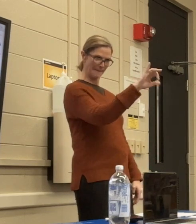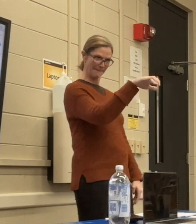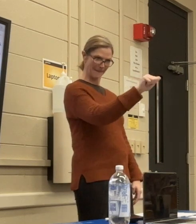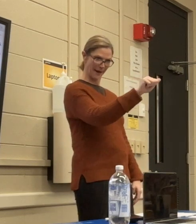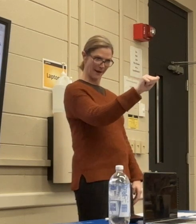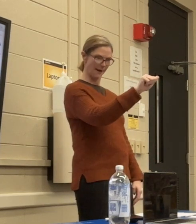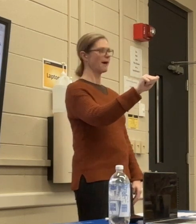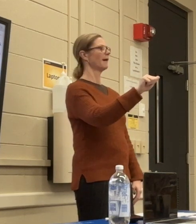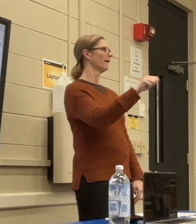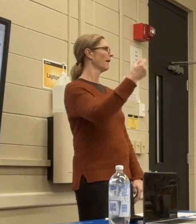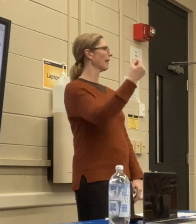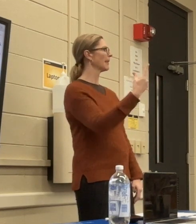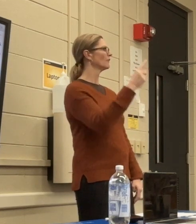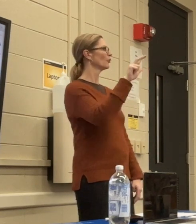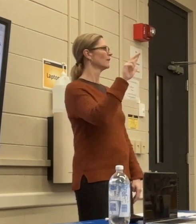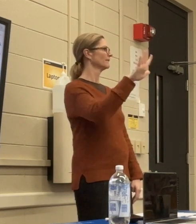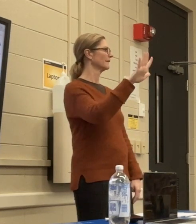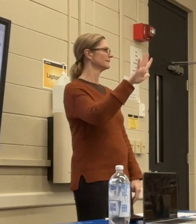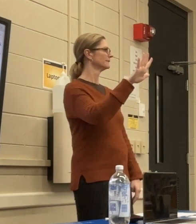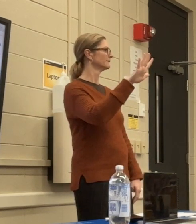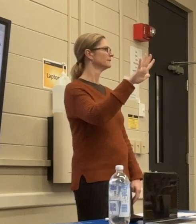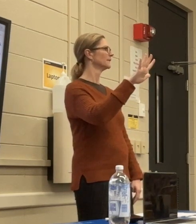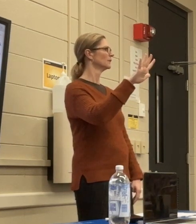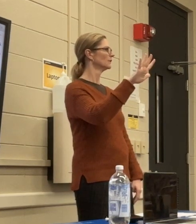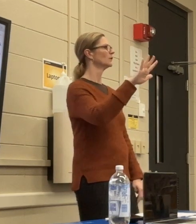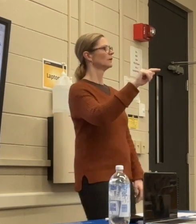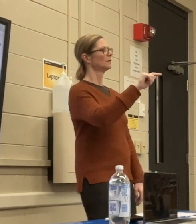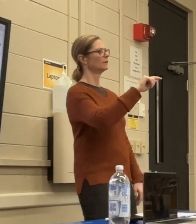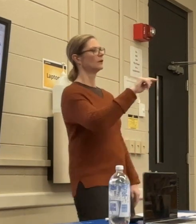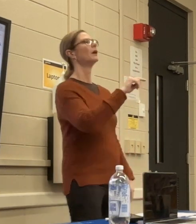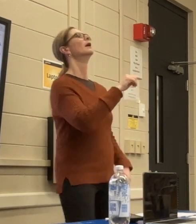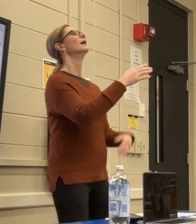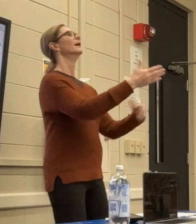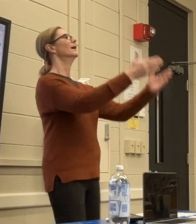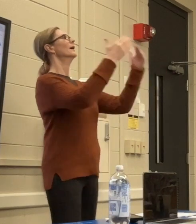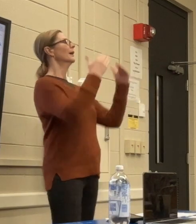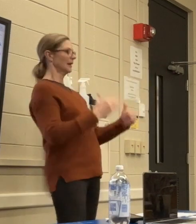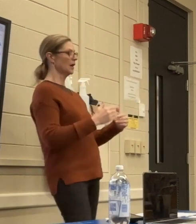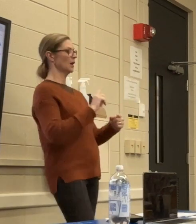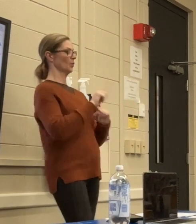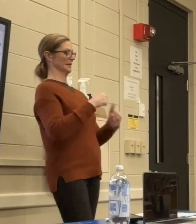I will put down, Maya started at 11:35.